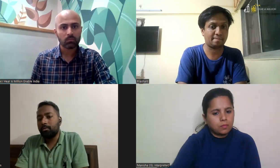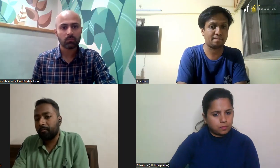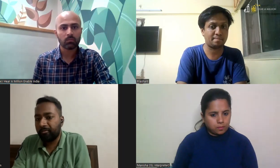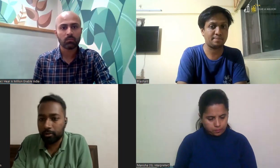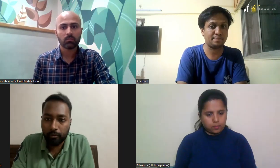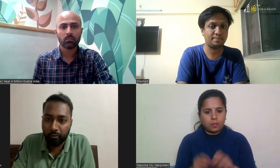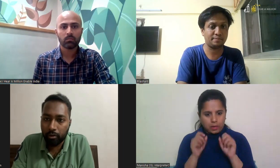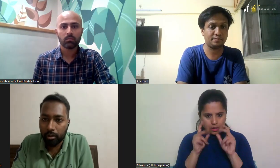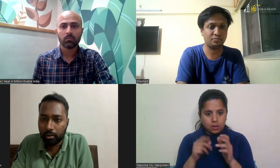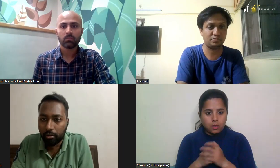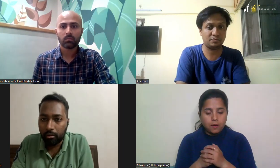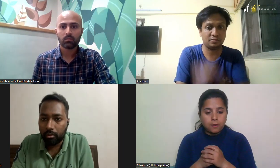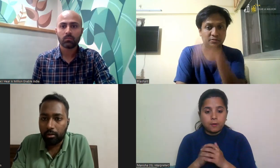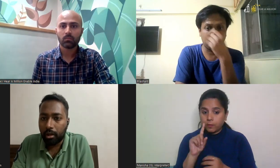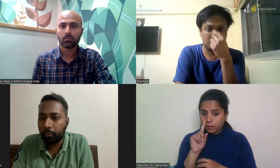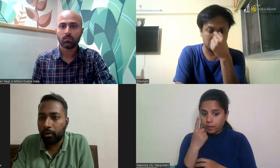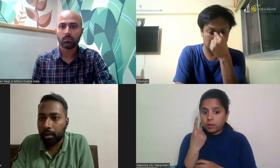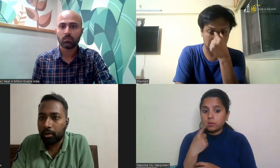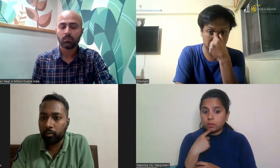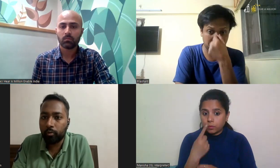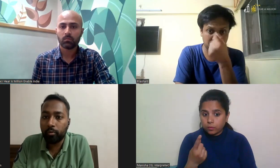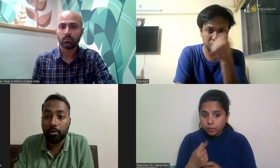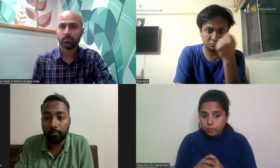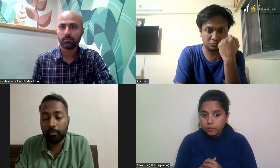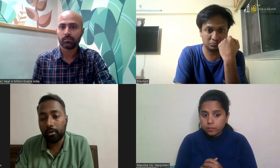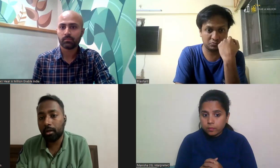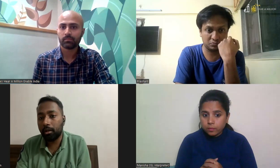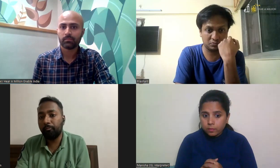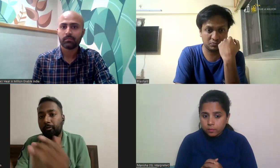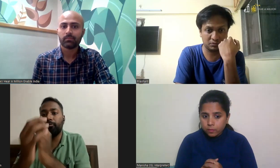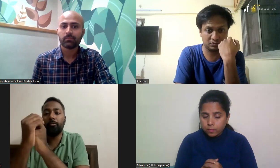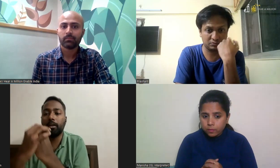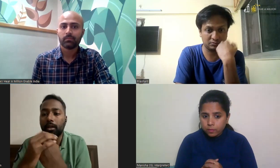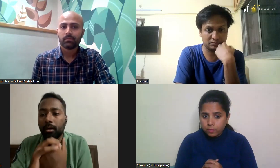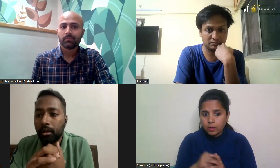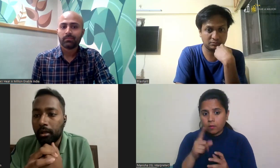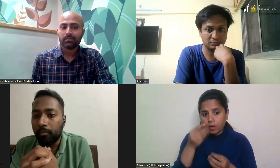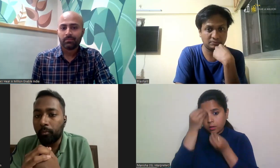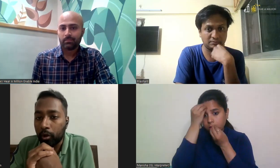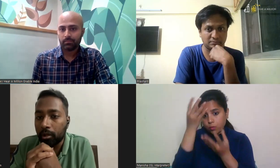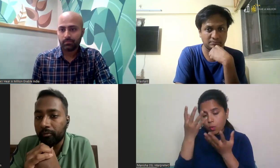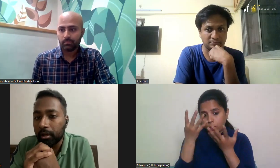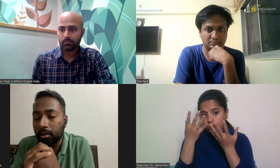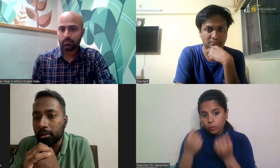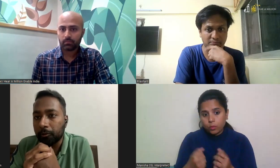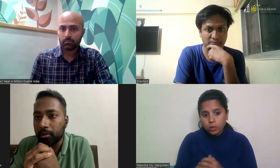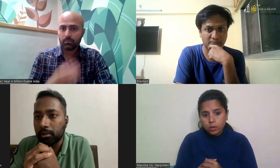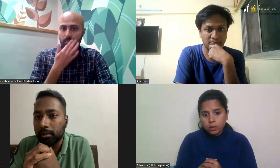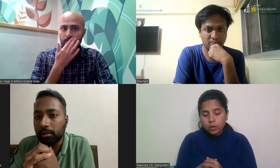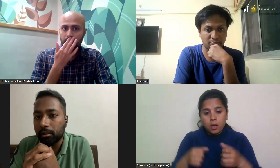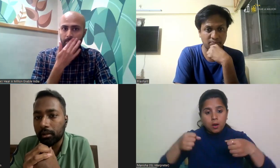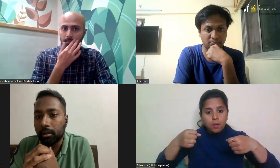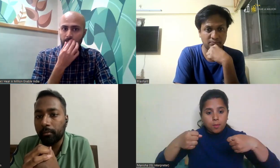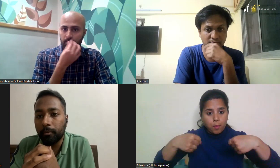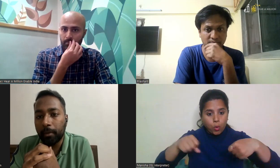Okay. So first of all, I would like to inform you that motor vehicle insurance